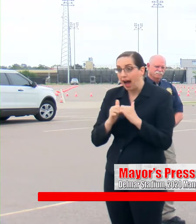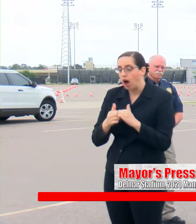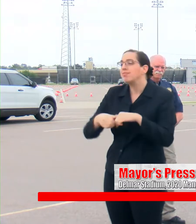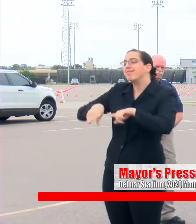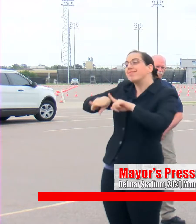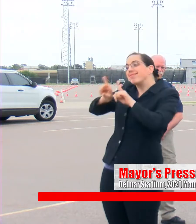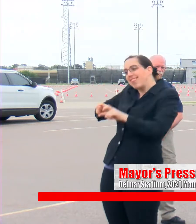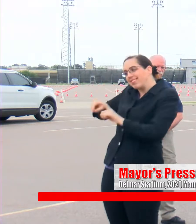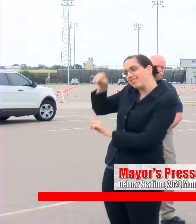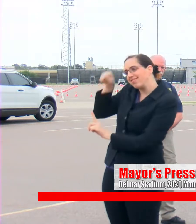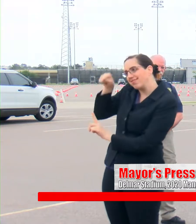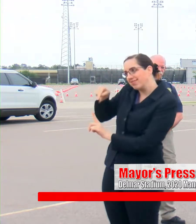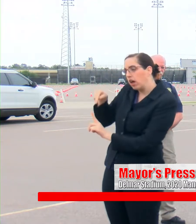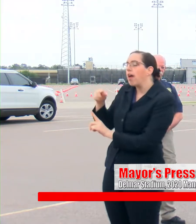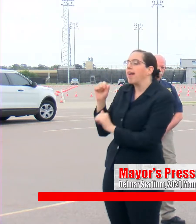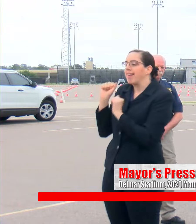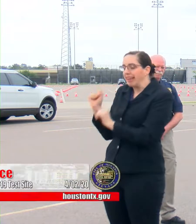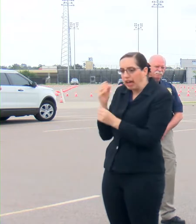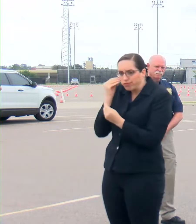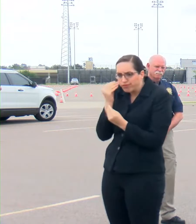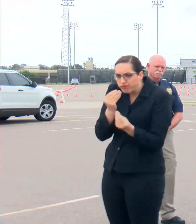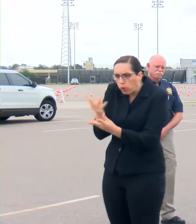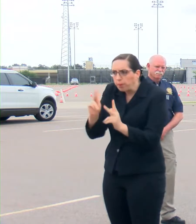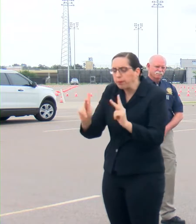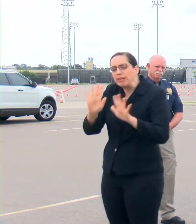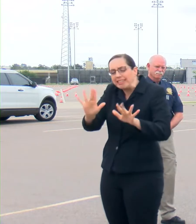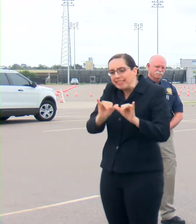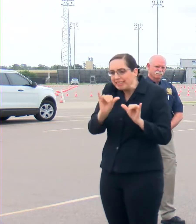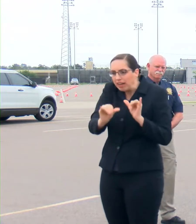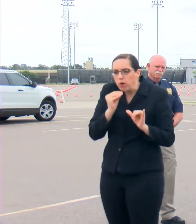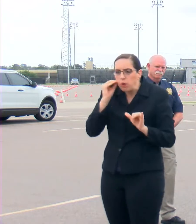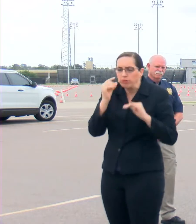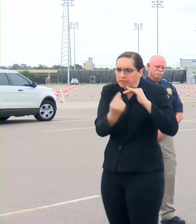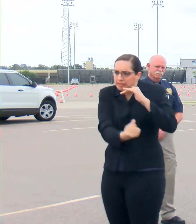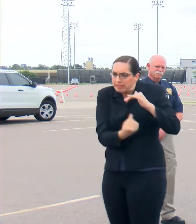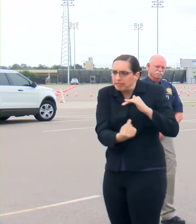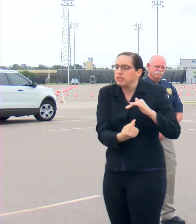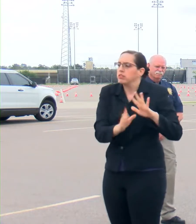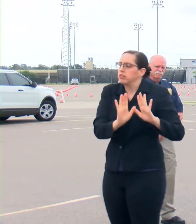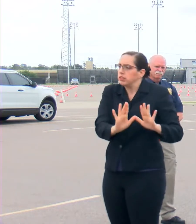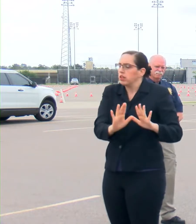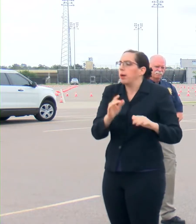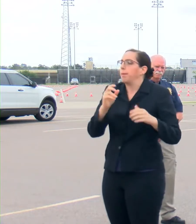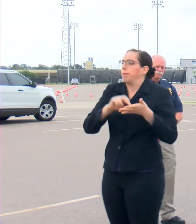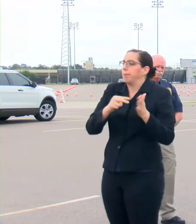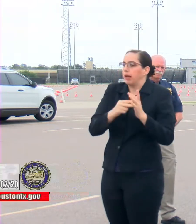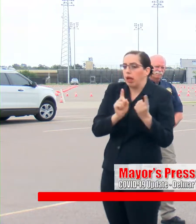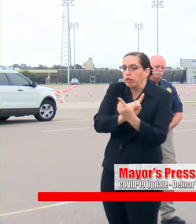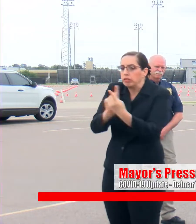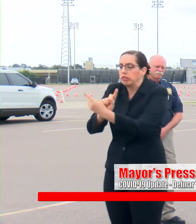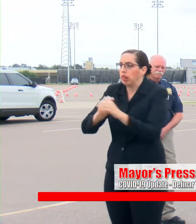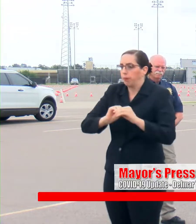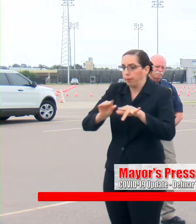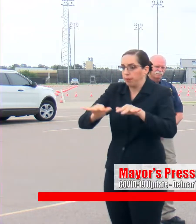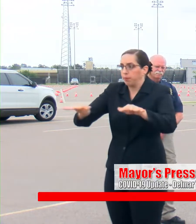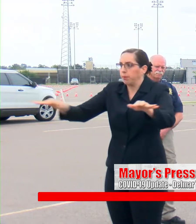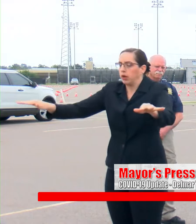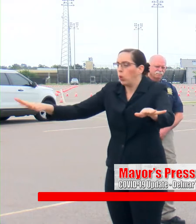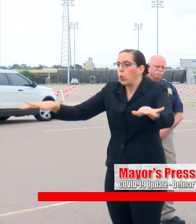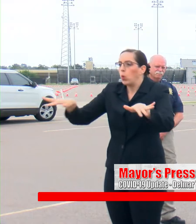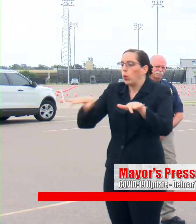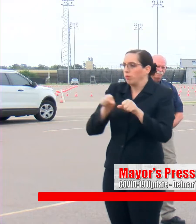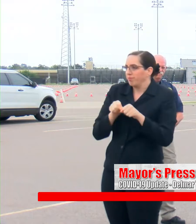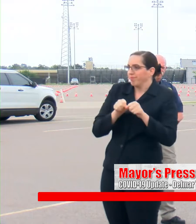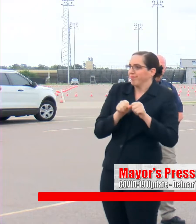then to be able to tell people to self-quarantine, to be able to eliminate community spread, then we